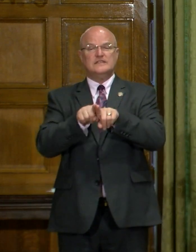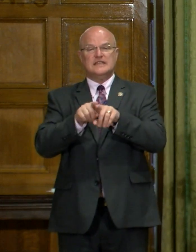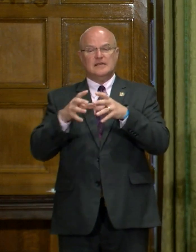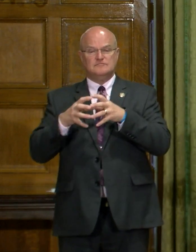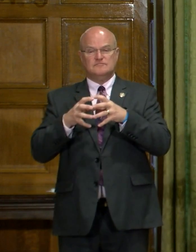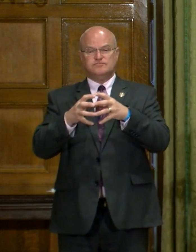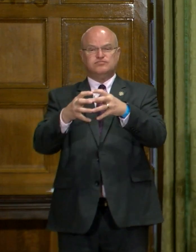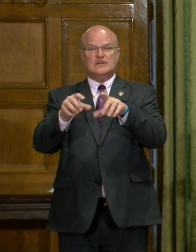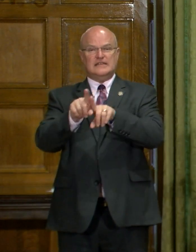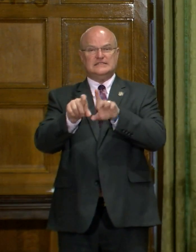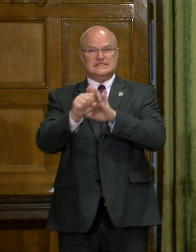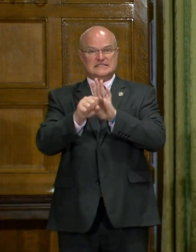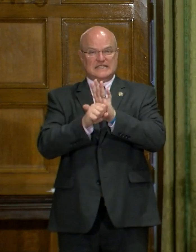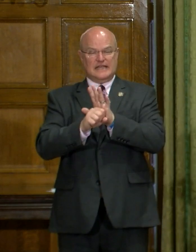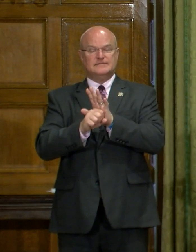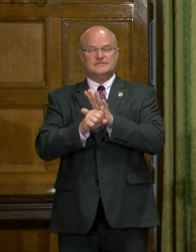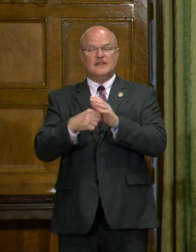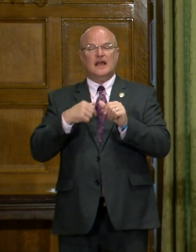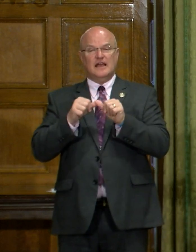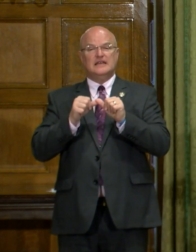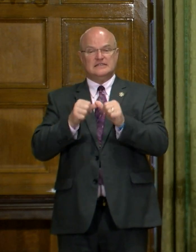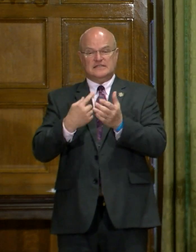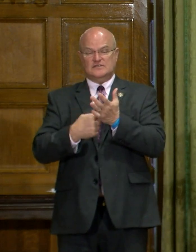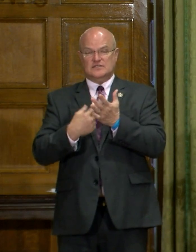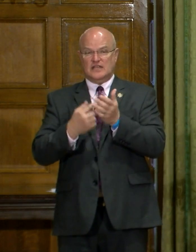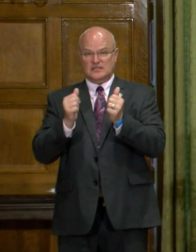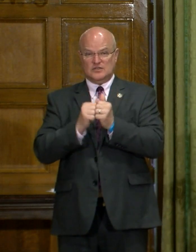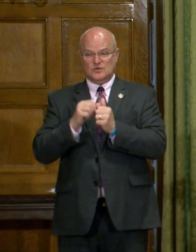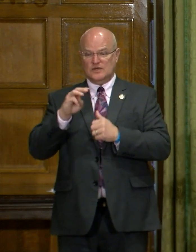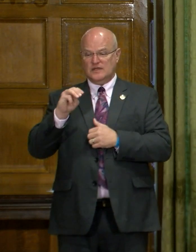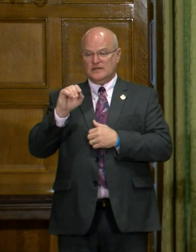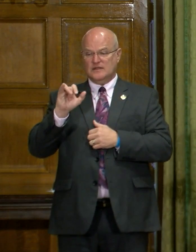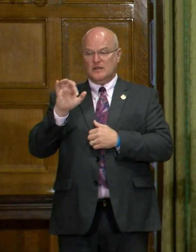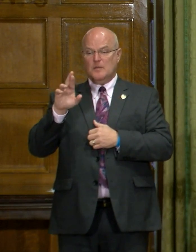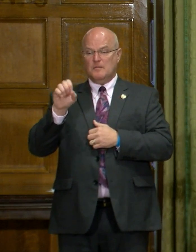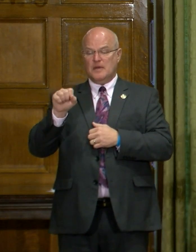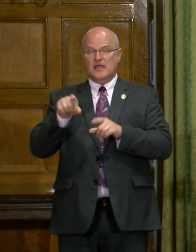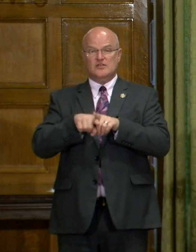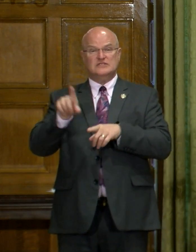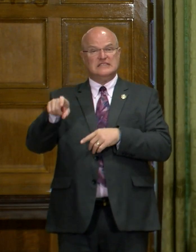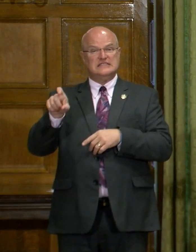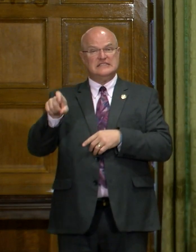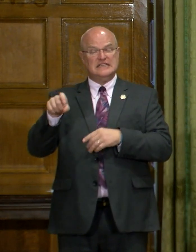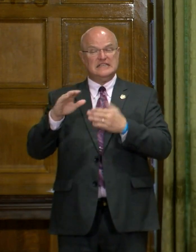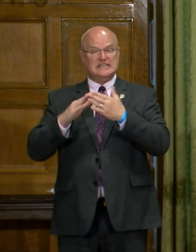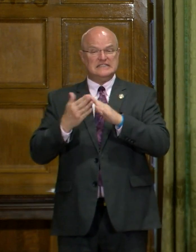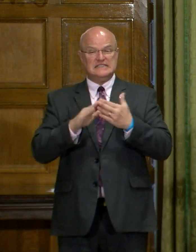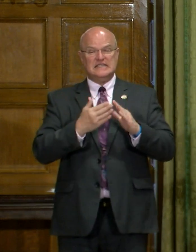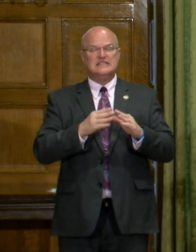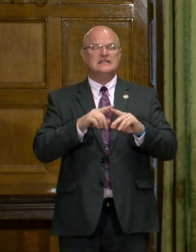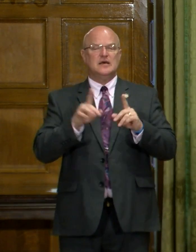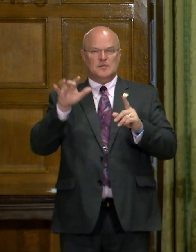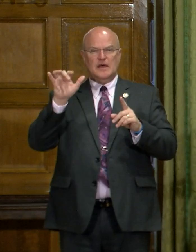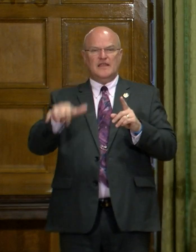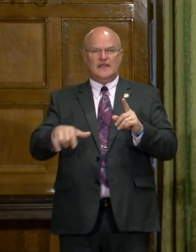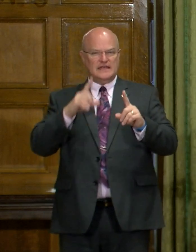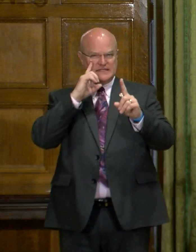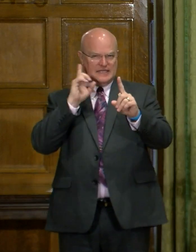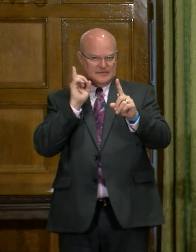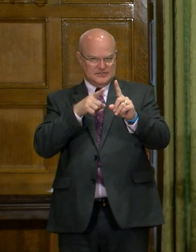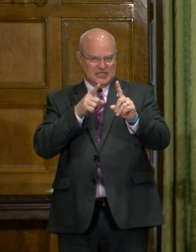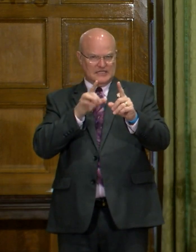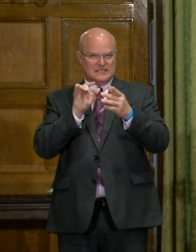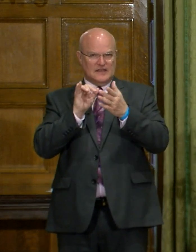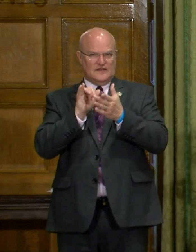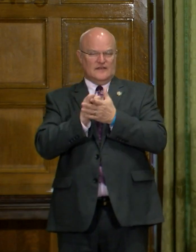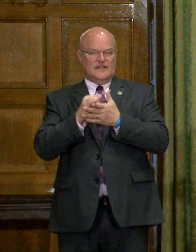direction as a state. I'll continue discussions with mayors as needed. but that is the objective,